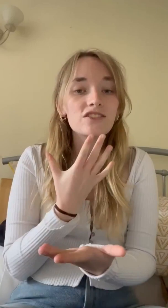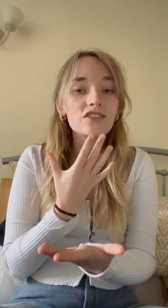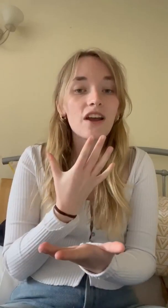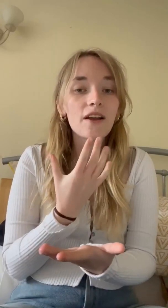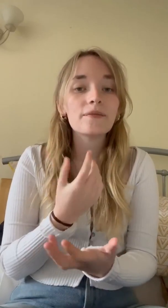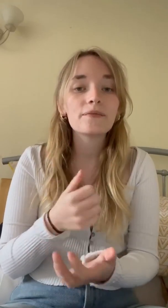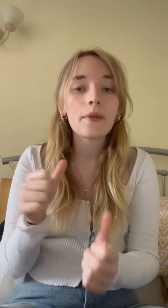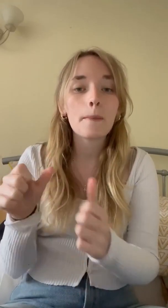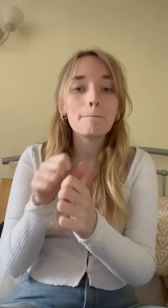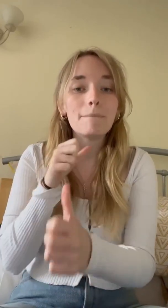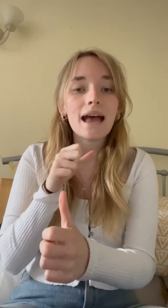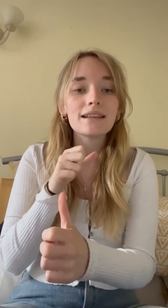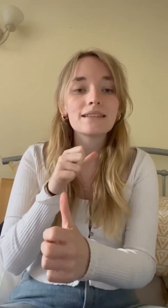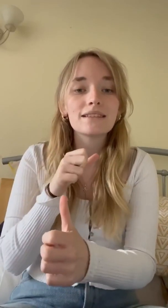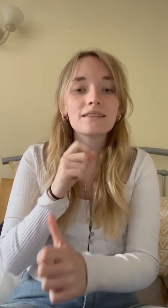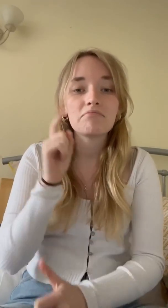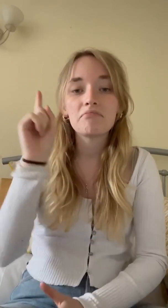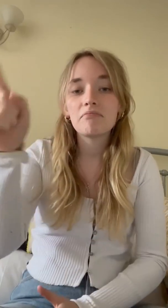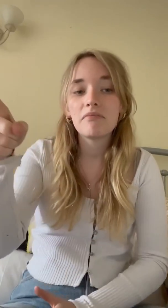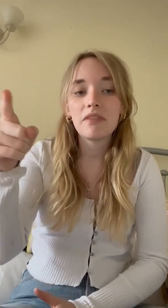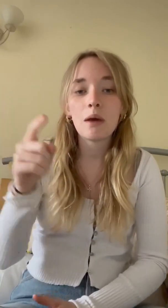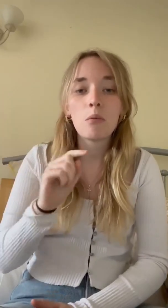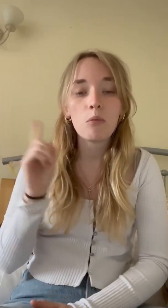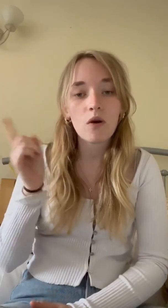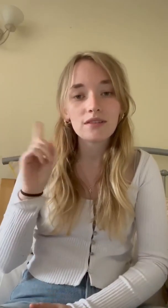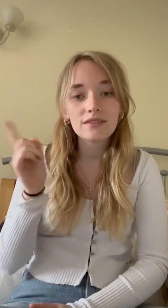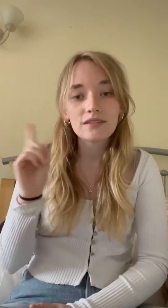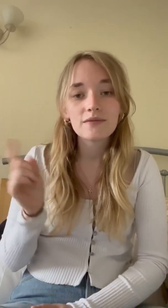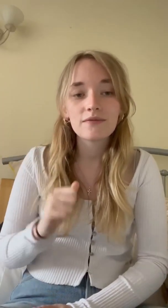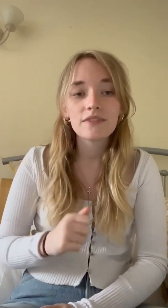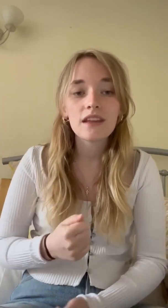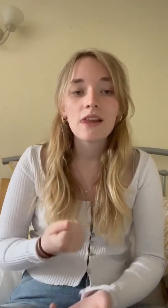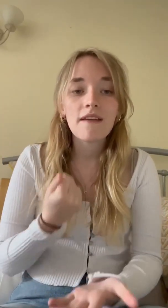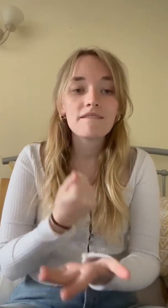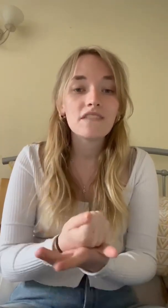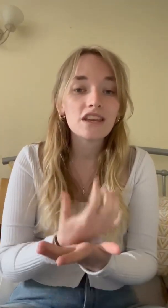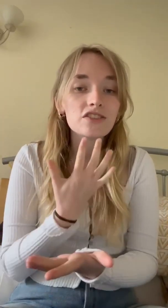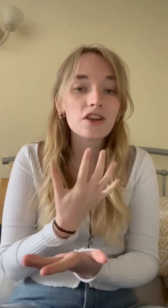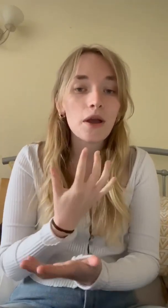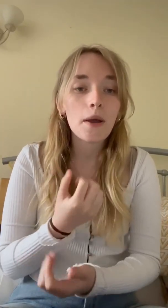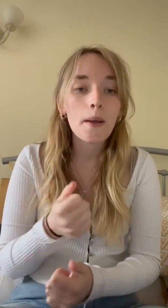feature best, their what? Feature